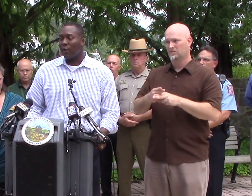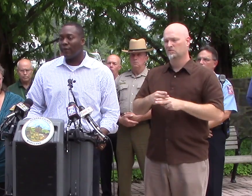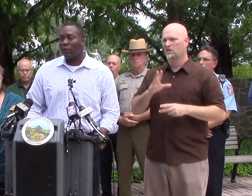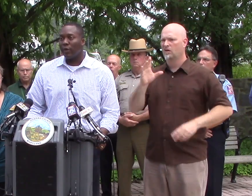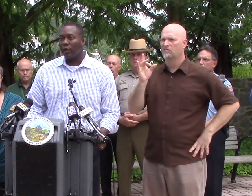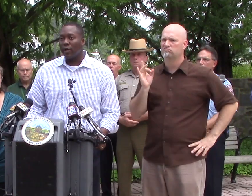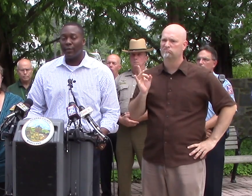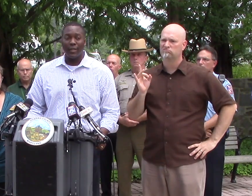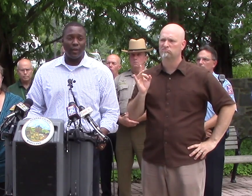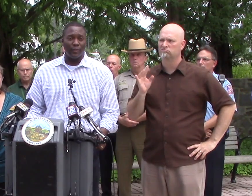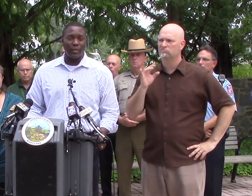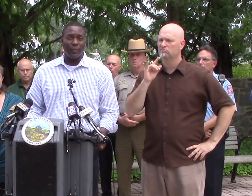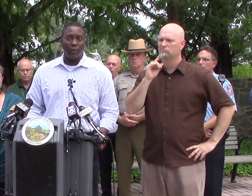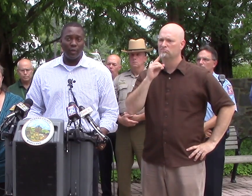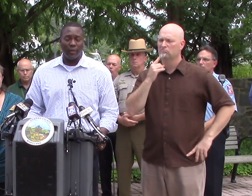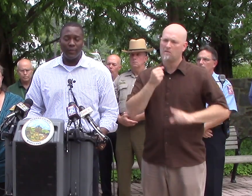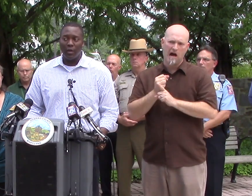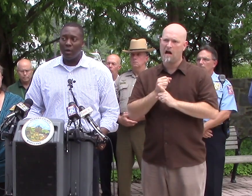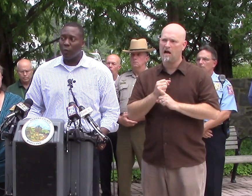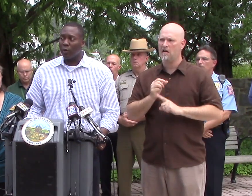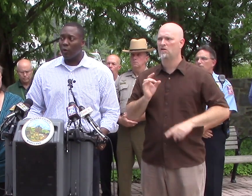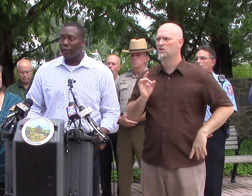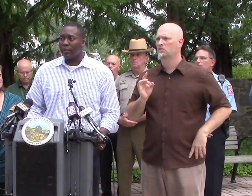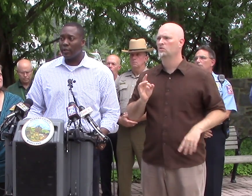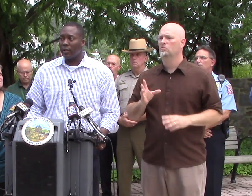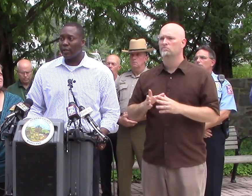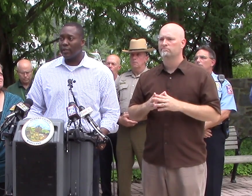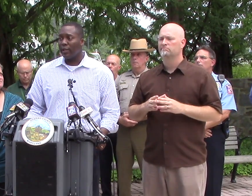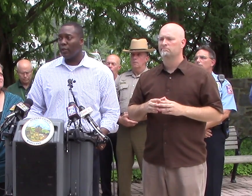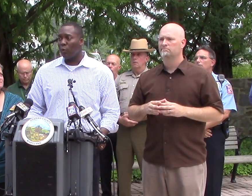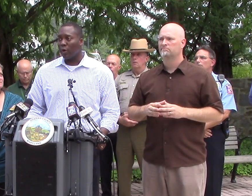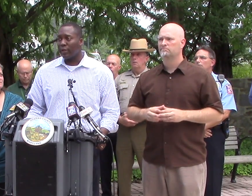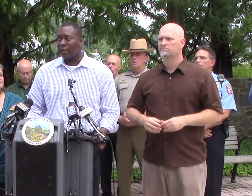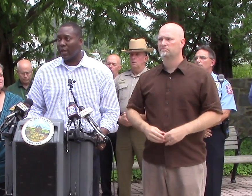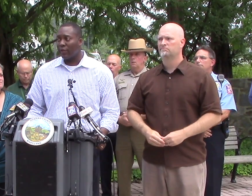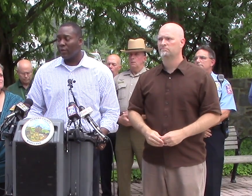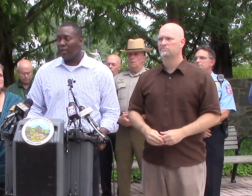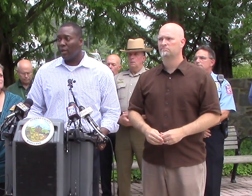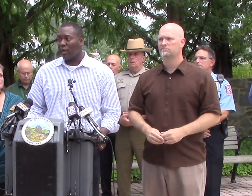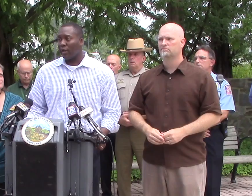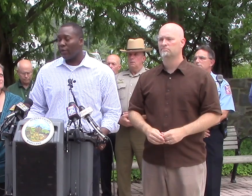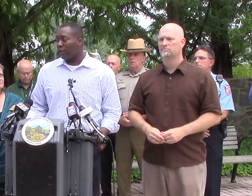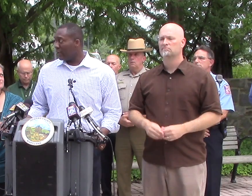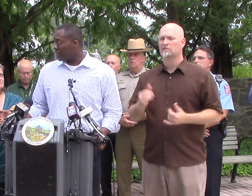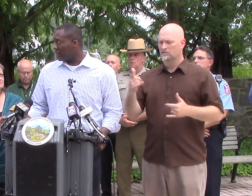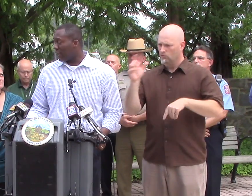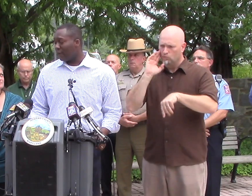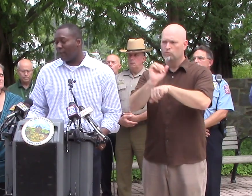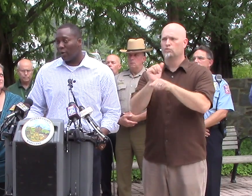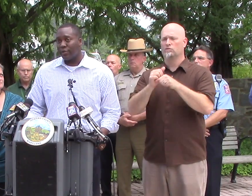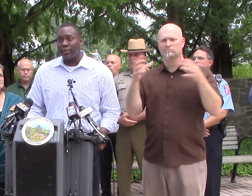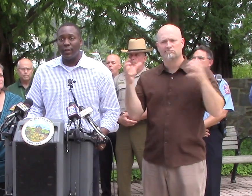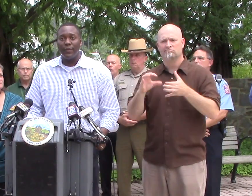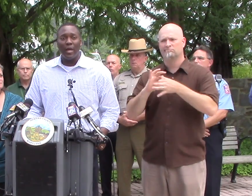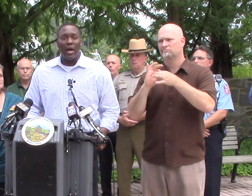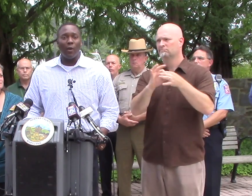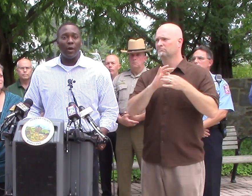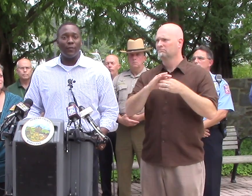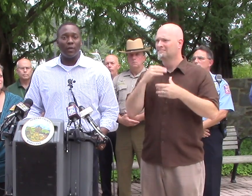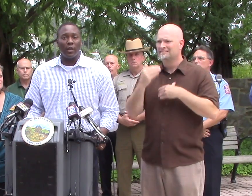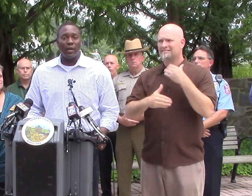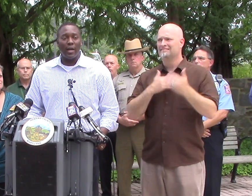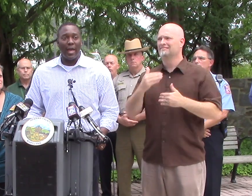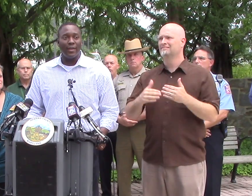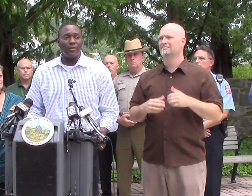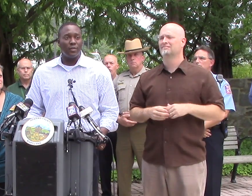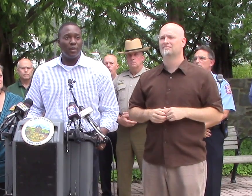events. However, we are coming together as a community. We're going to continue working together. There is a state of emergency.